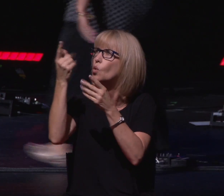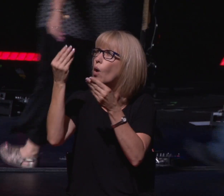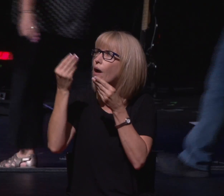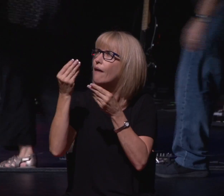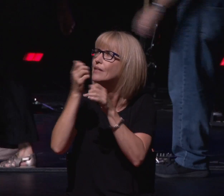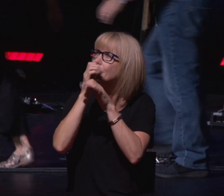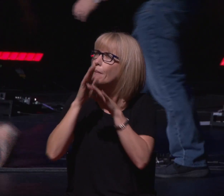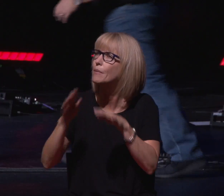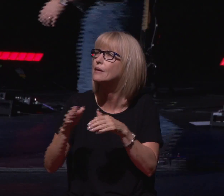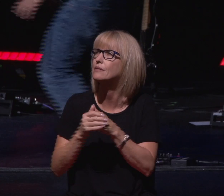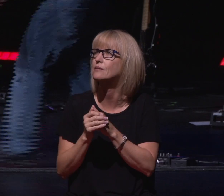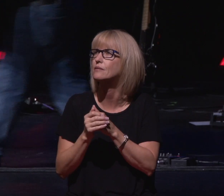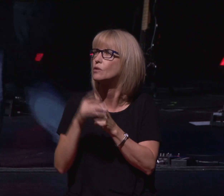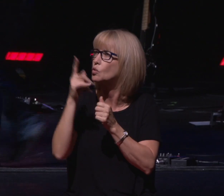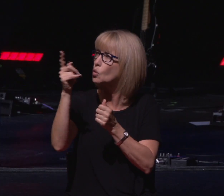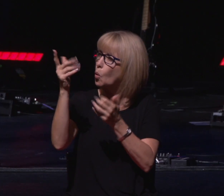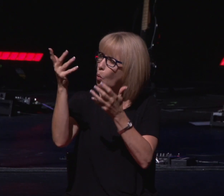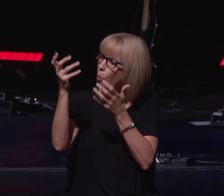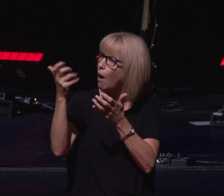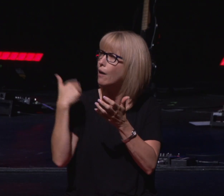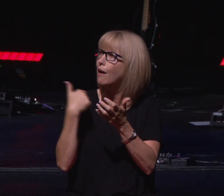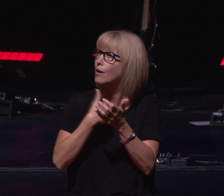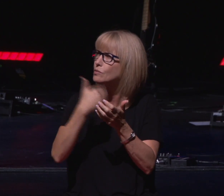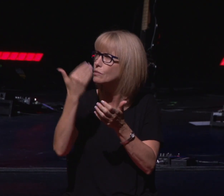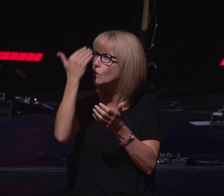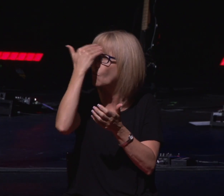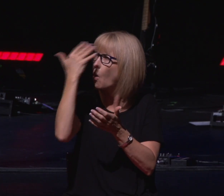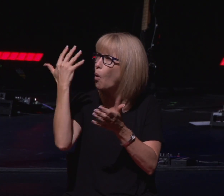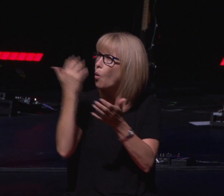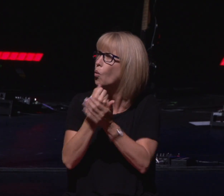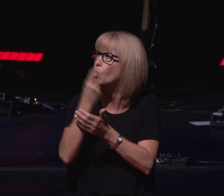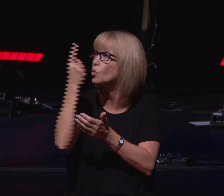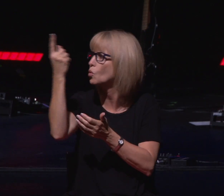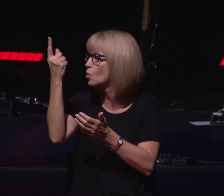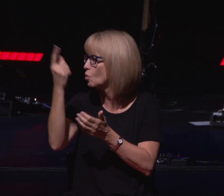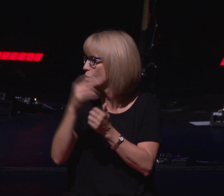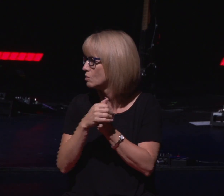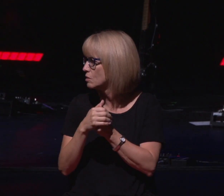for that we would know you and understand you and your grace.